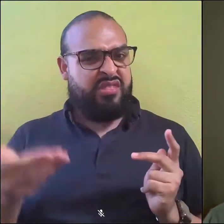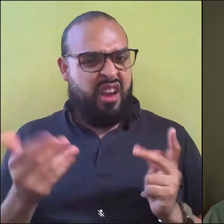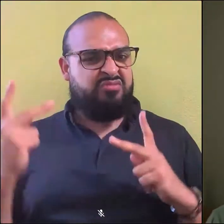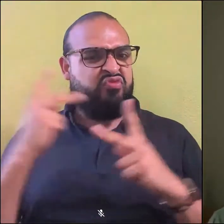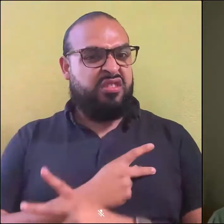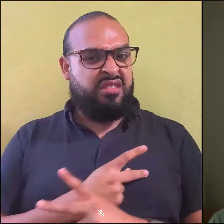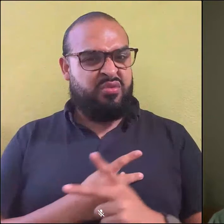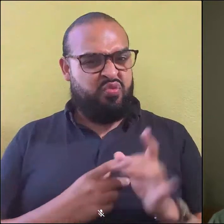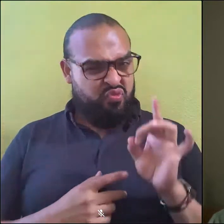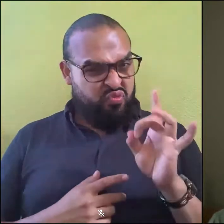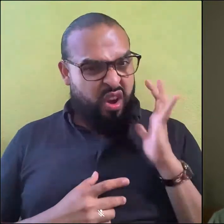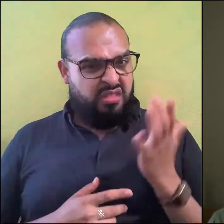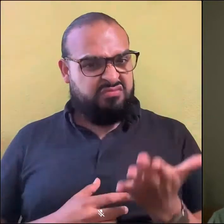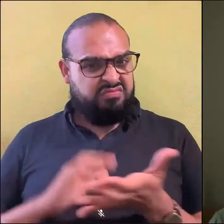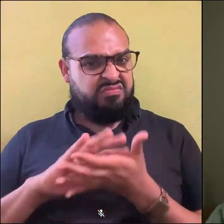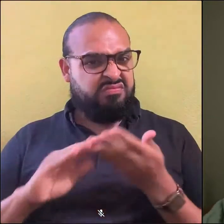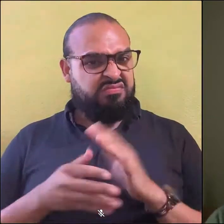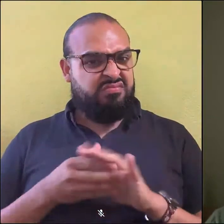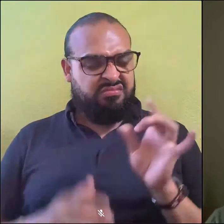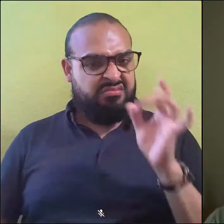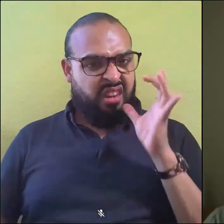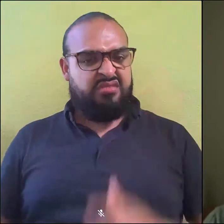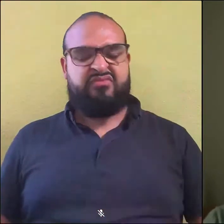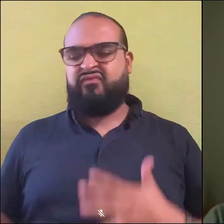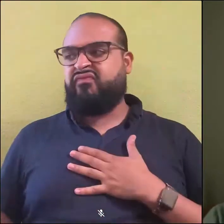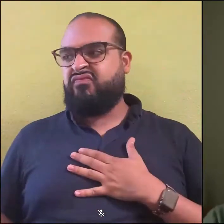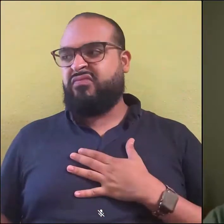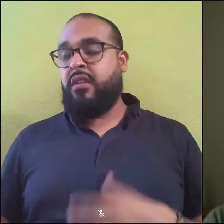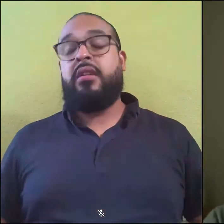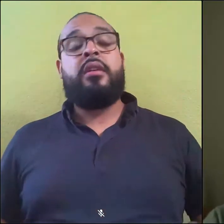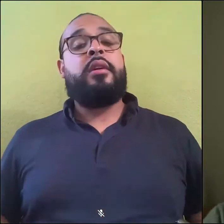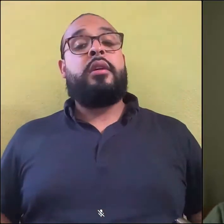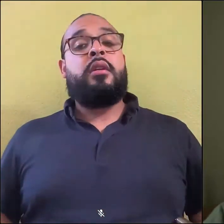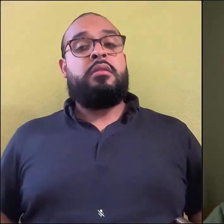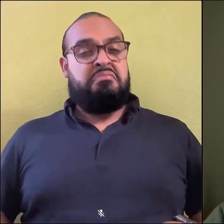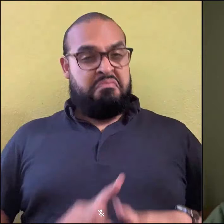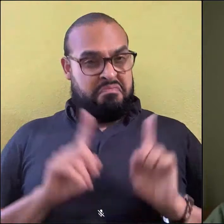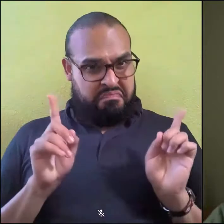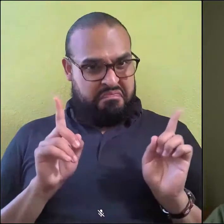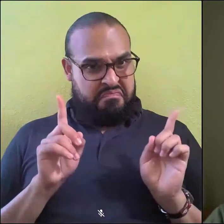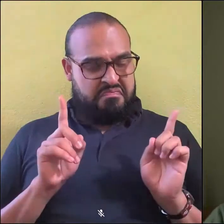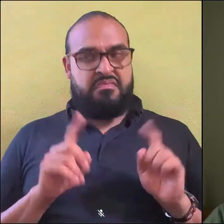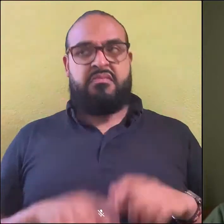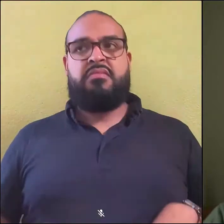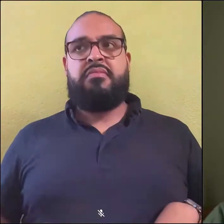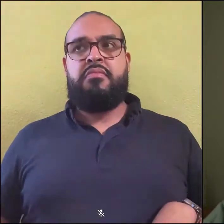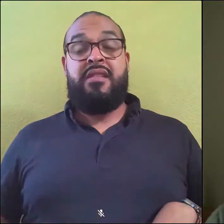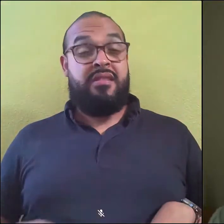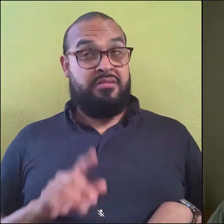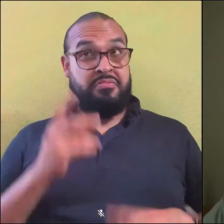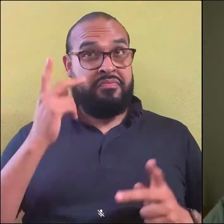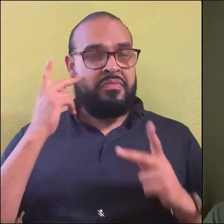It's a horrendous kind of story. But through that, if you think about the millions of people who are making a decision